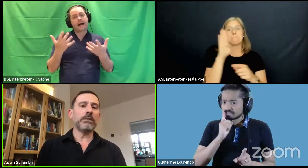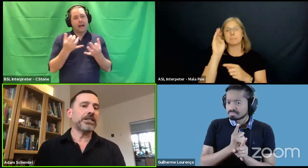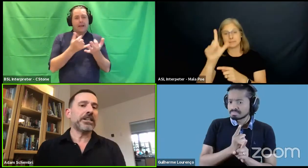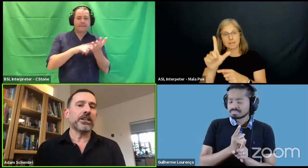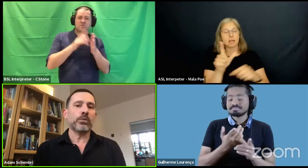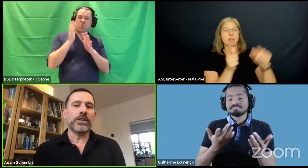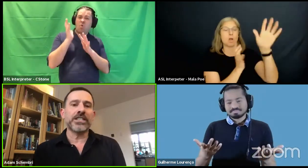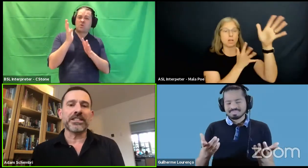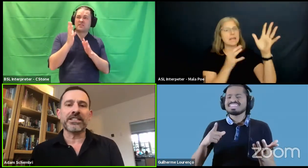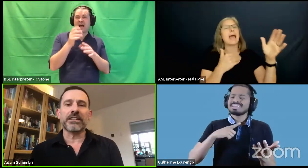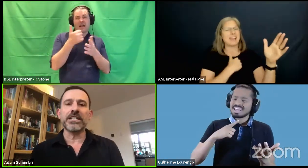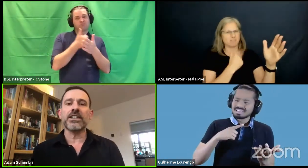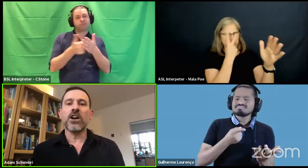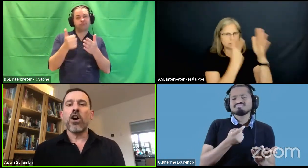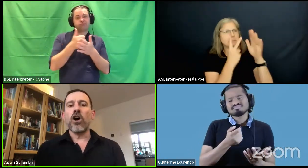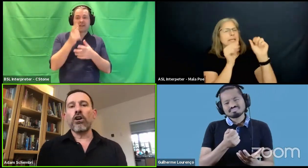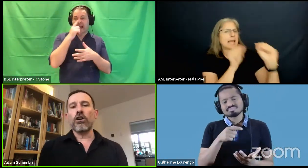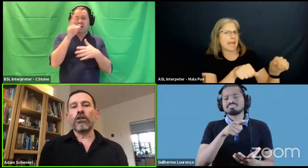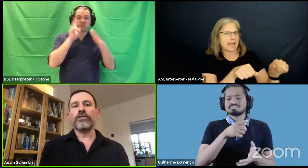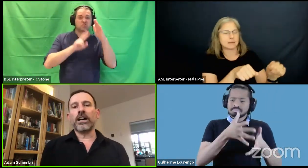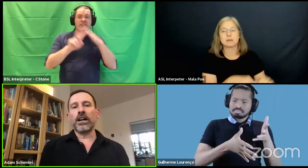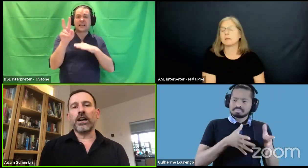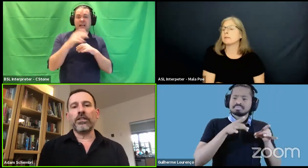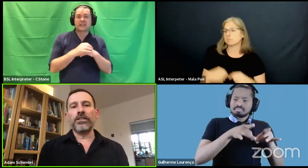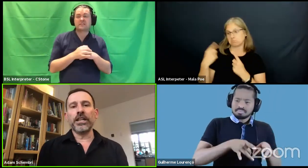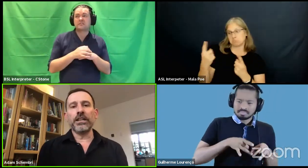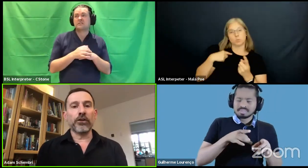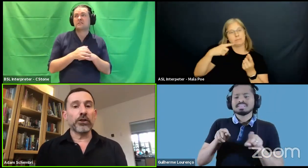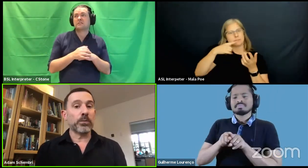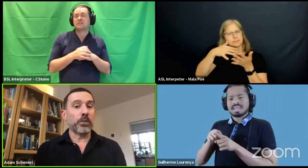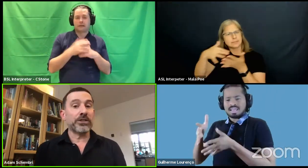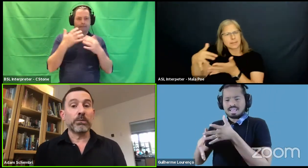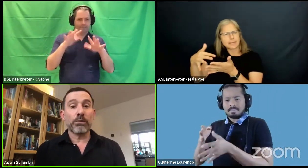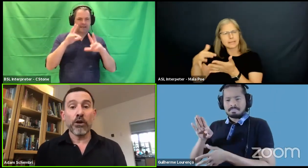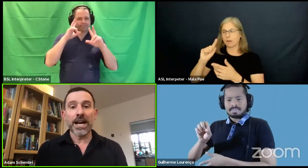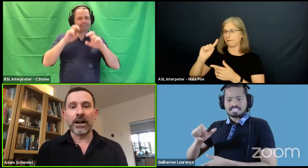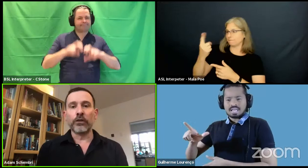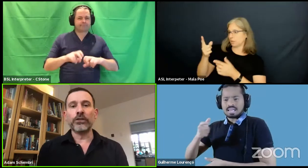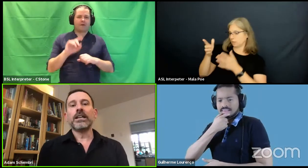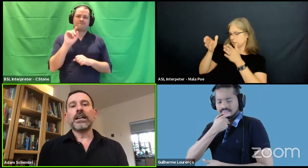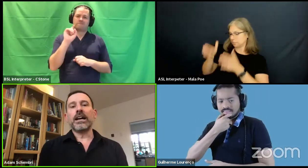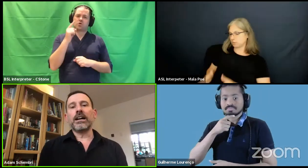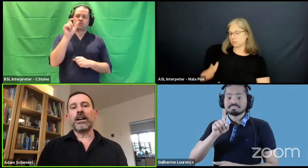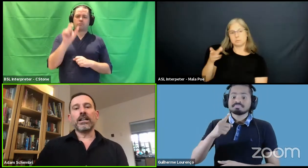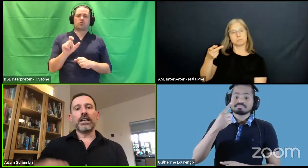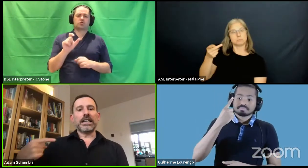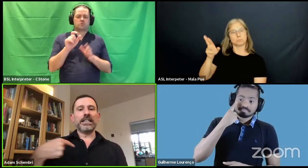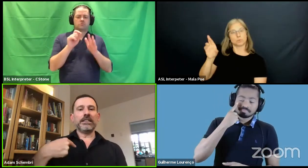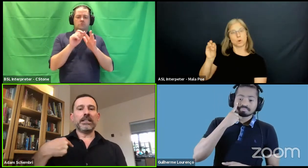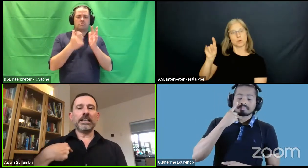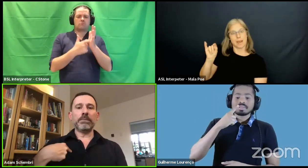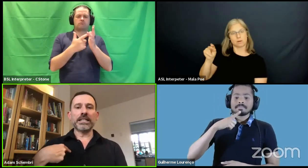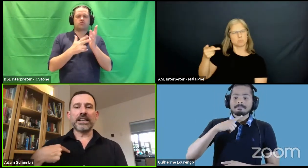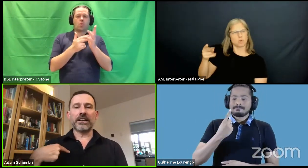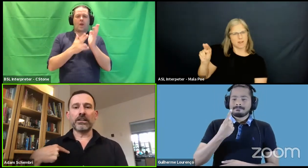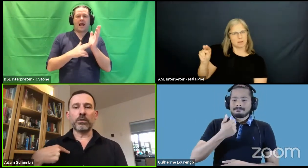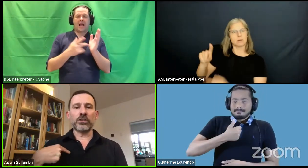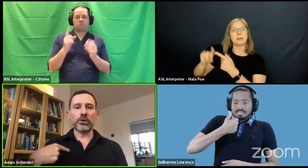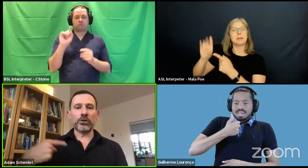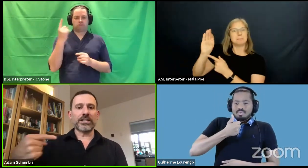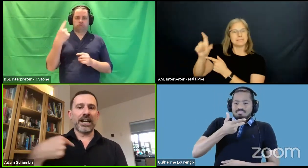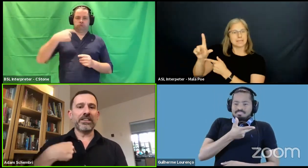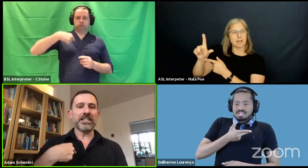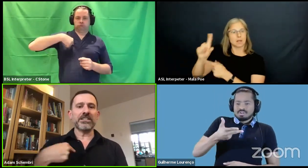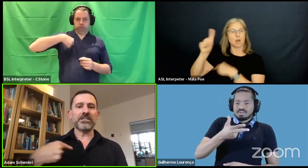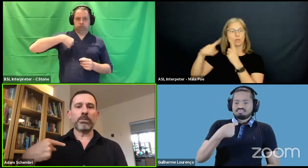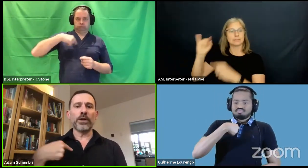Auslan. In particular, we've done studies of the first person pronoun in BSL, which